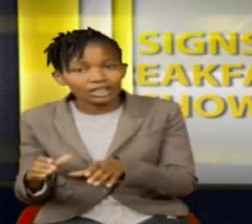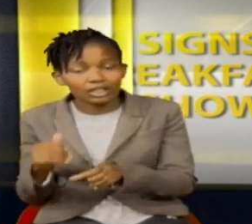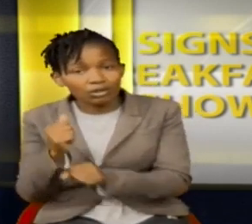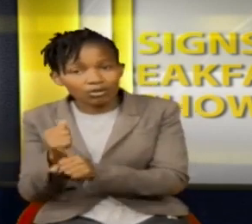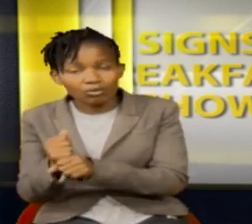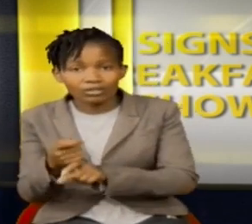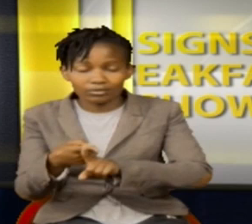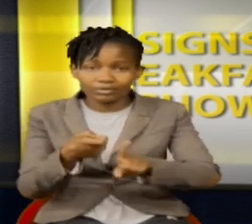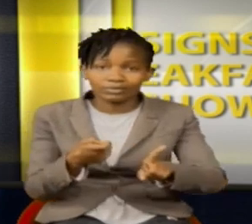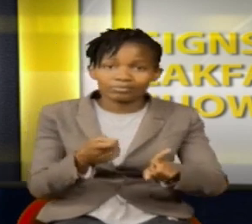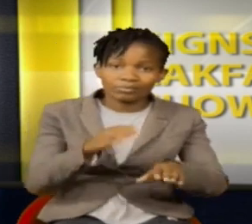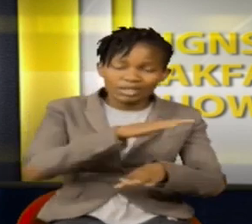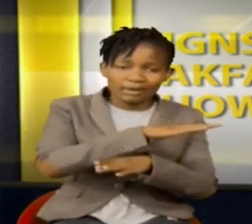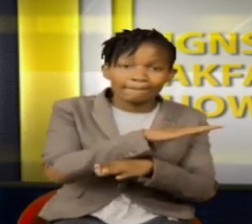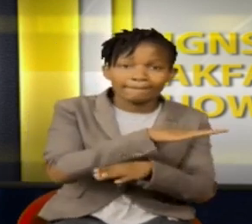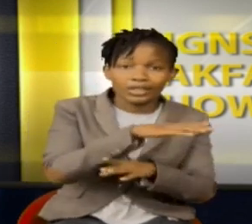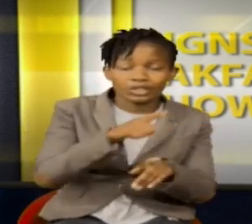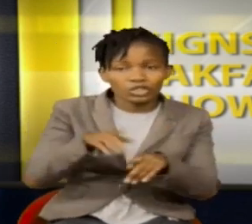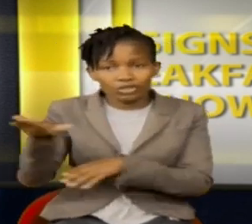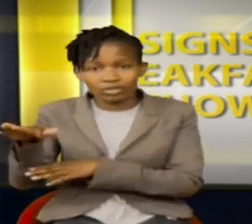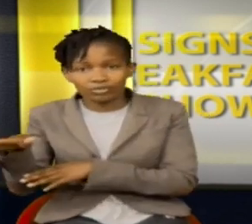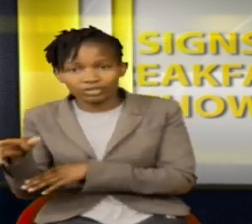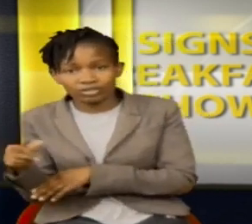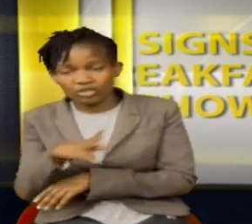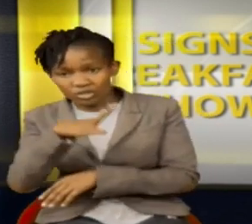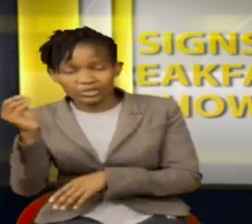zako moja mbili na home, nenda unalala. Kesho siku